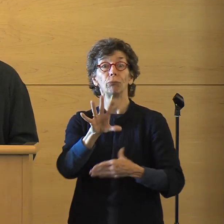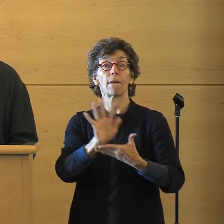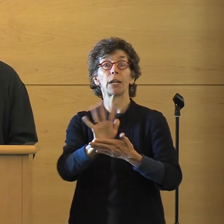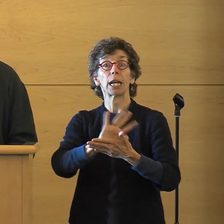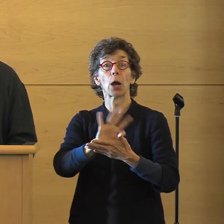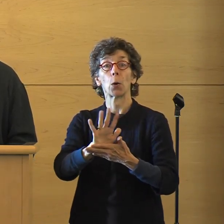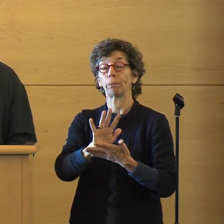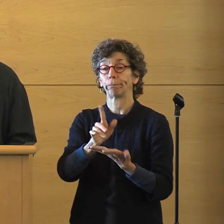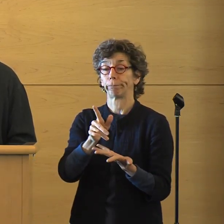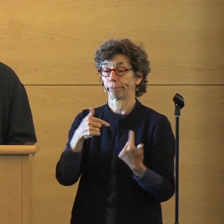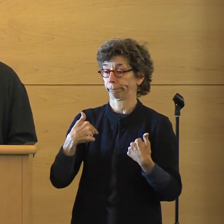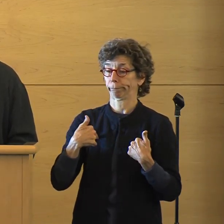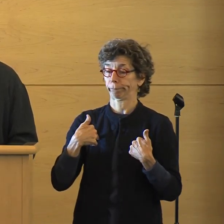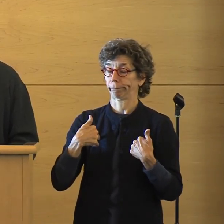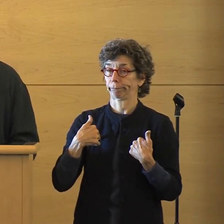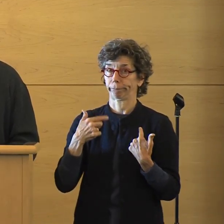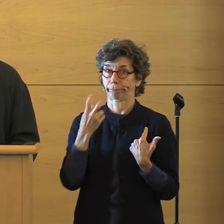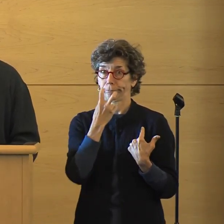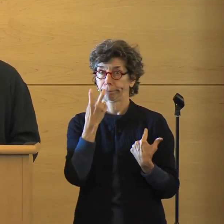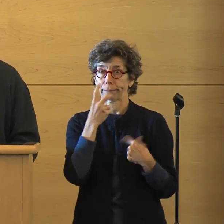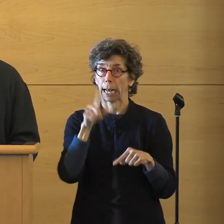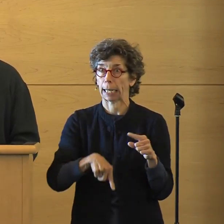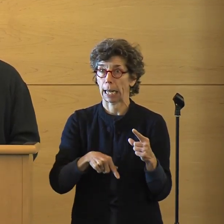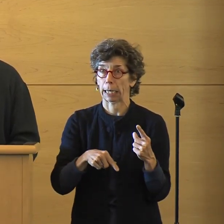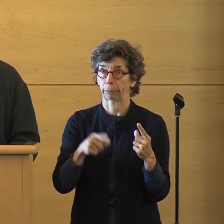I strongly encourage everyone to